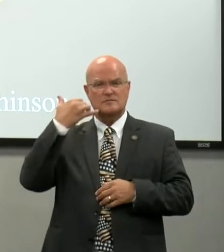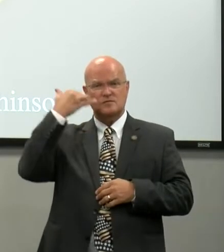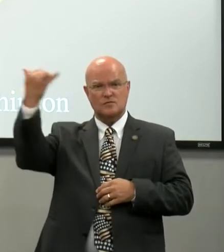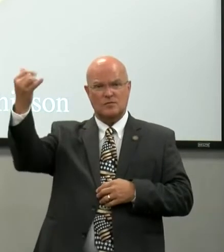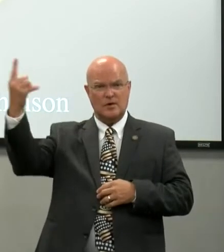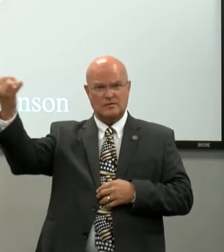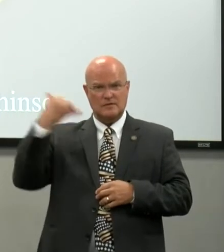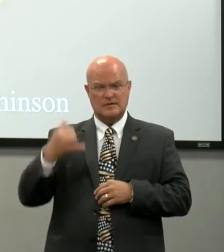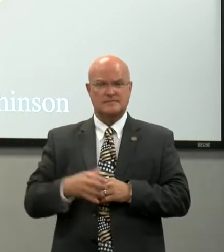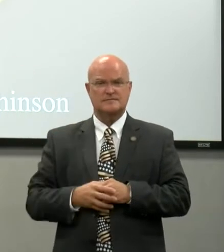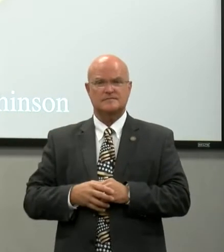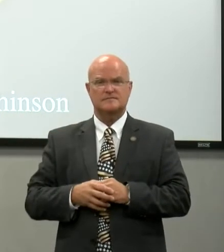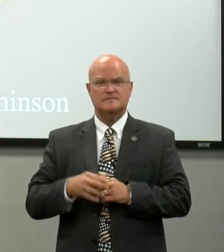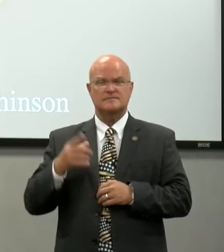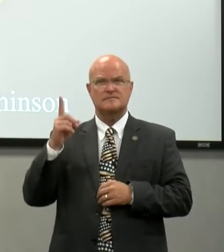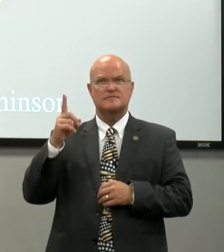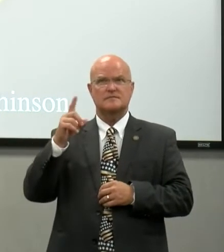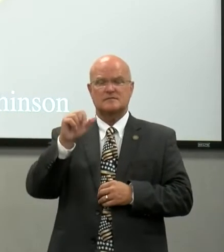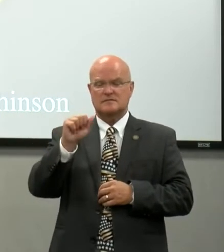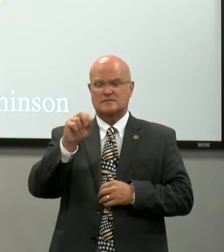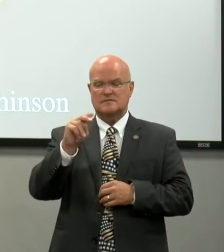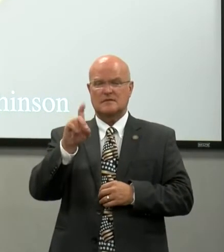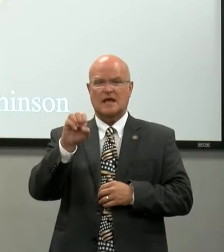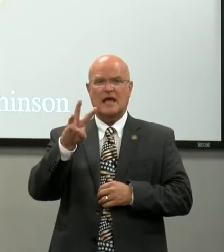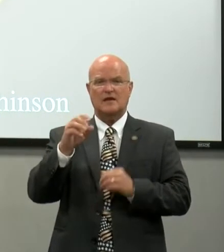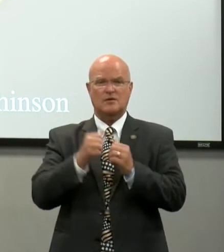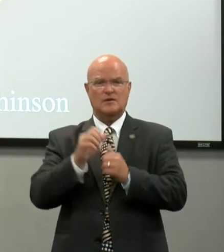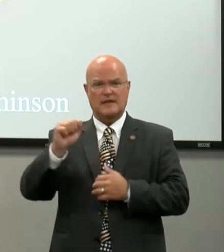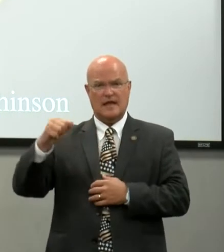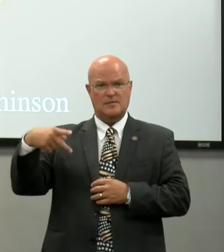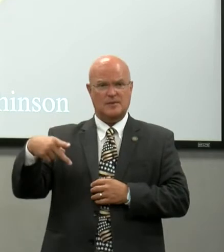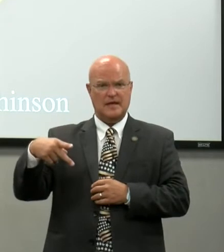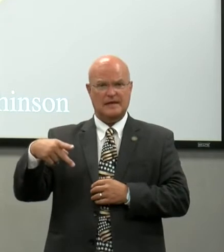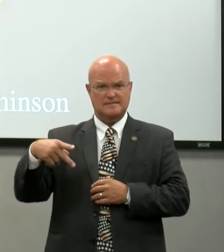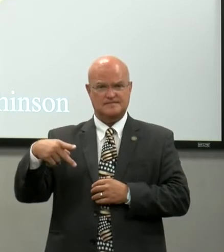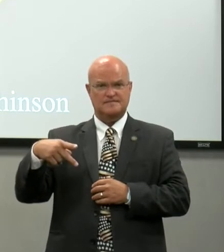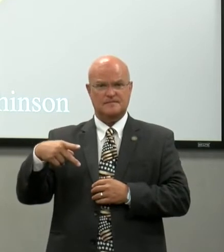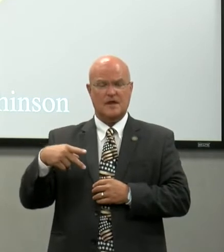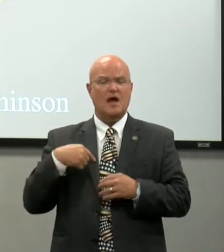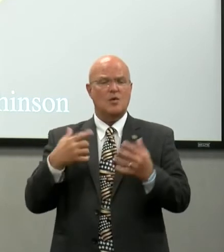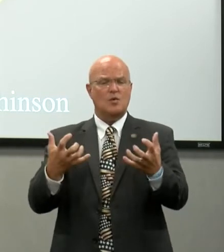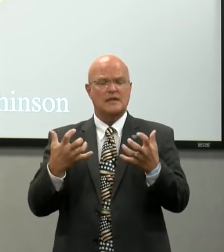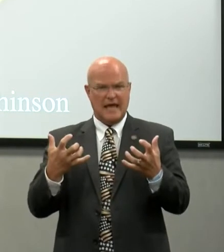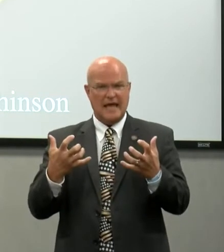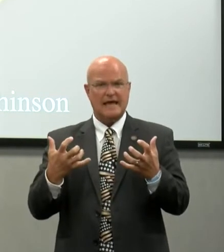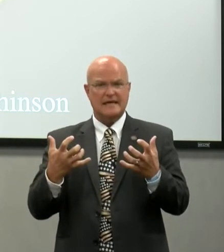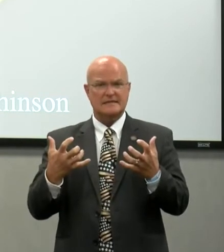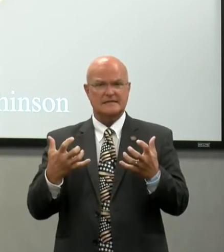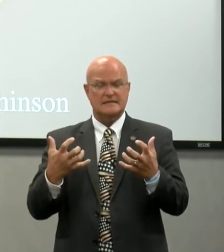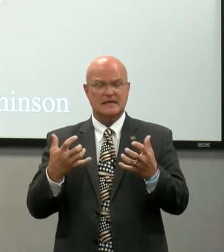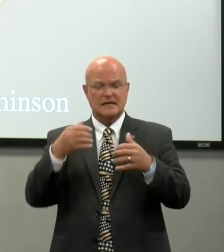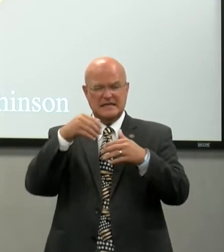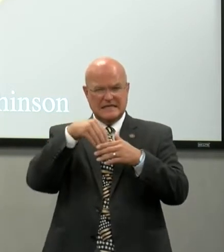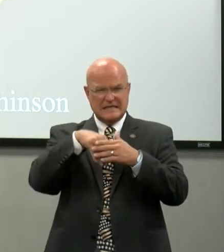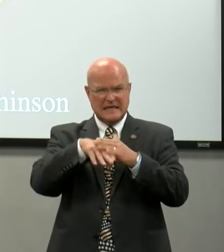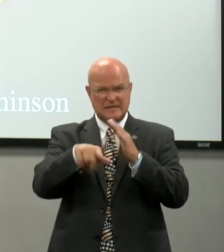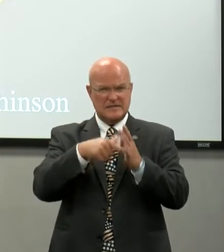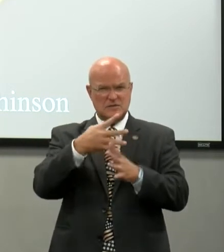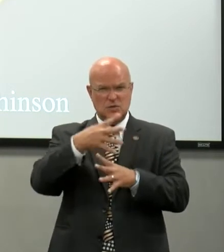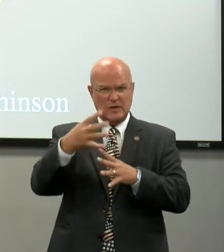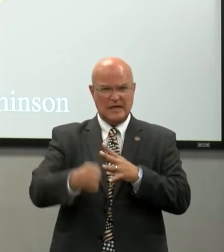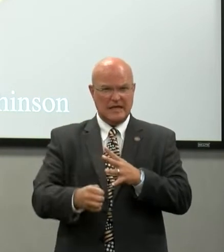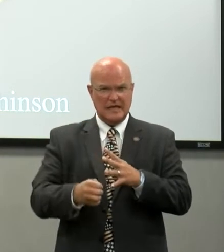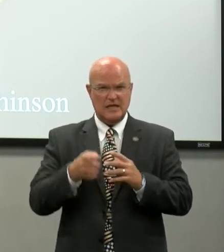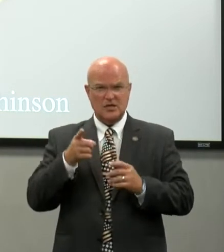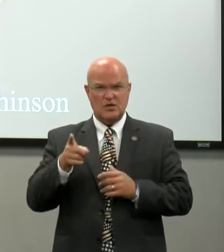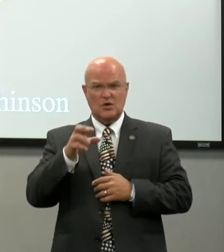distance? Governor, this is Andrew with AP. Wanted to ask you, heading into this weekend,